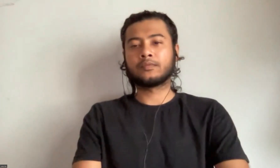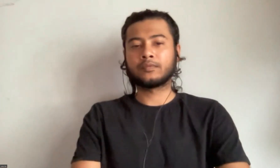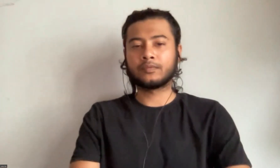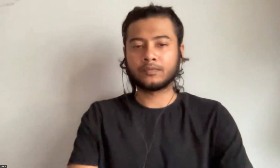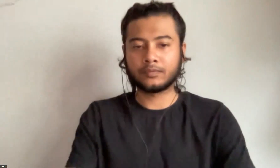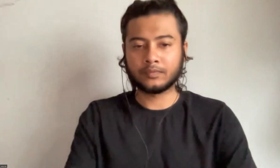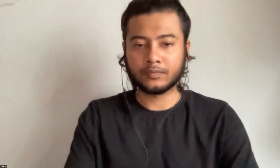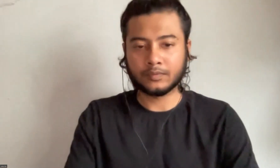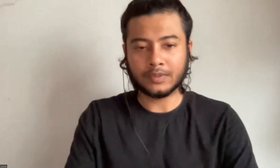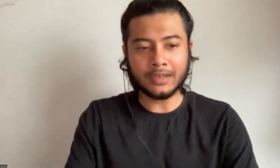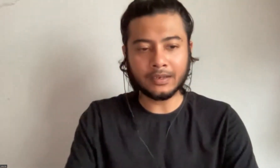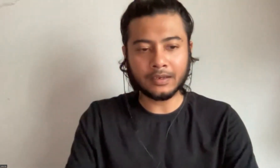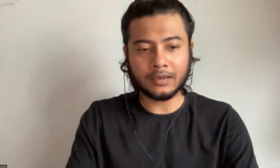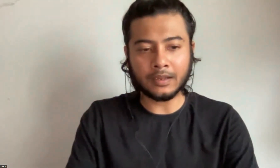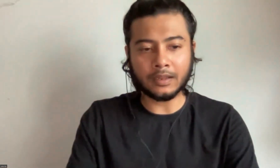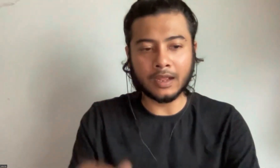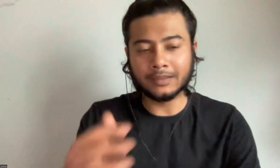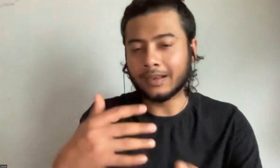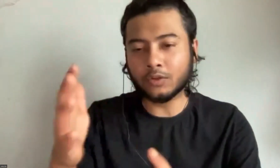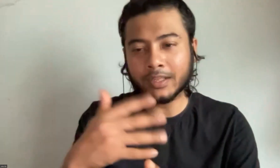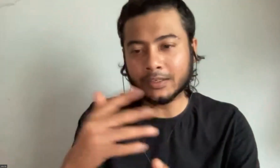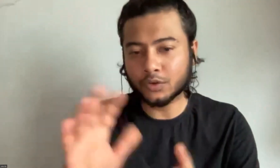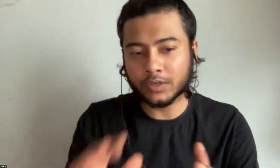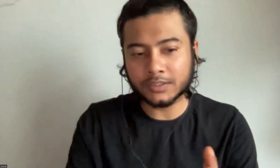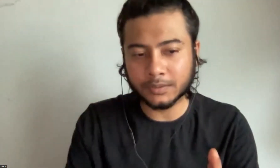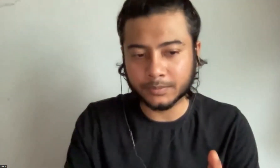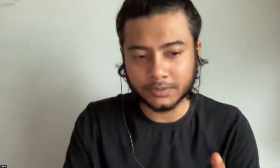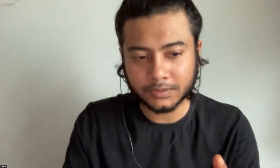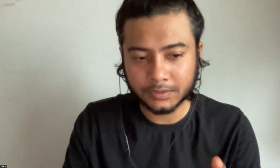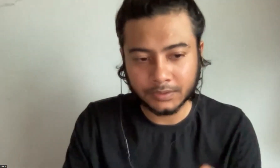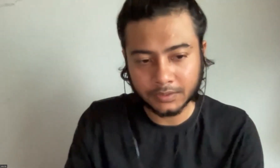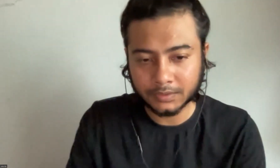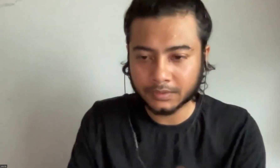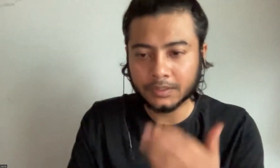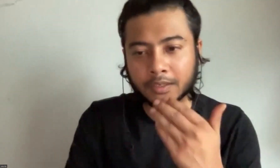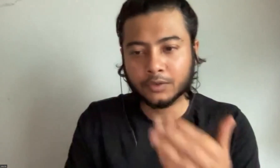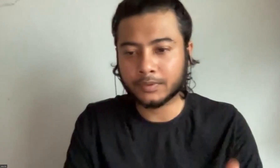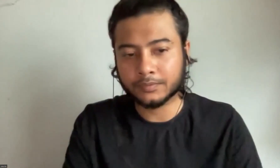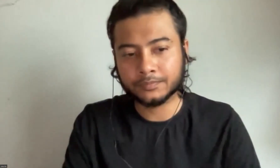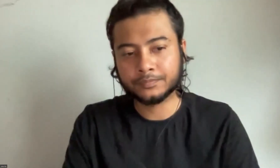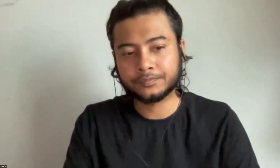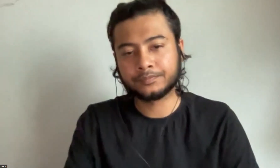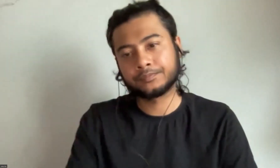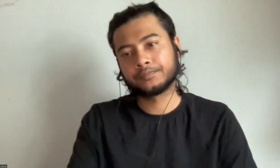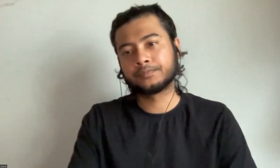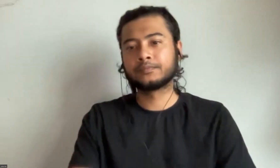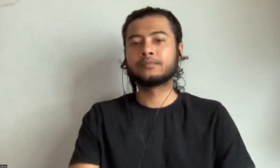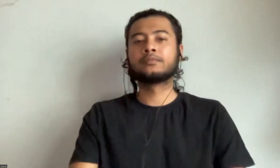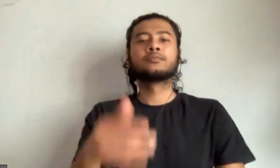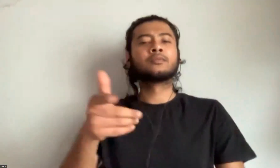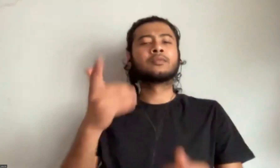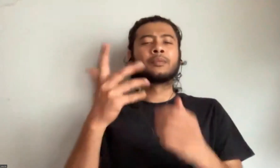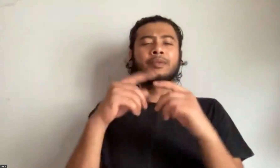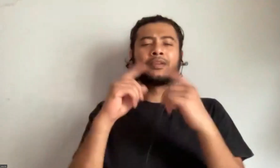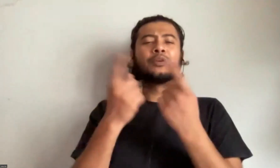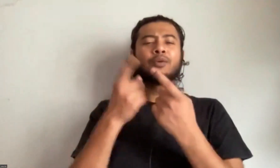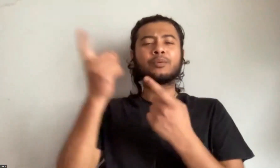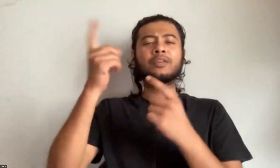Fine. So as Now you there is just no disturbance. okay, fine. I'll keep Thank you. holding then. So as you just saw, we as